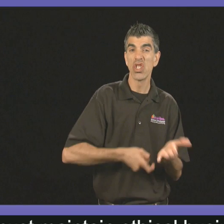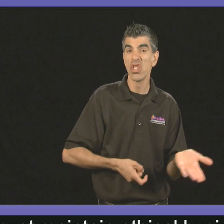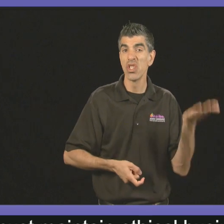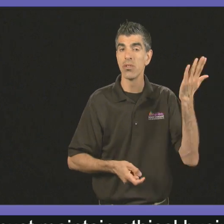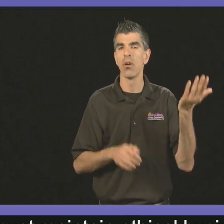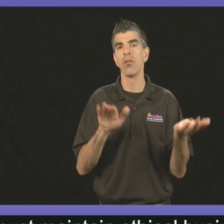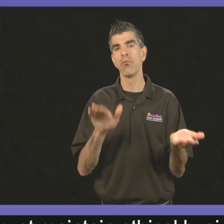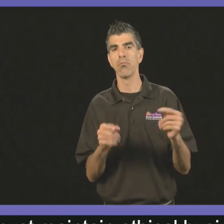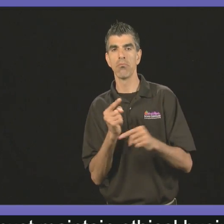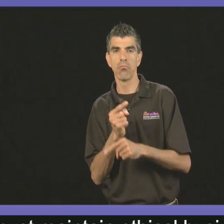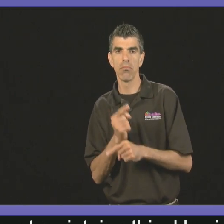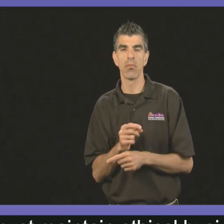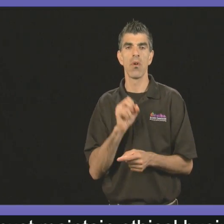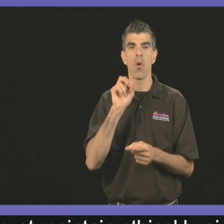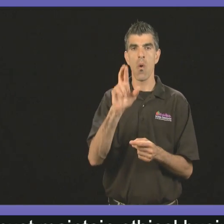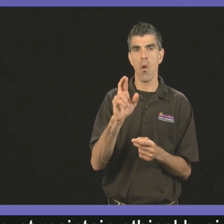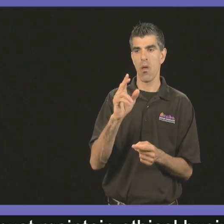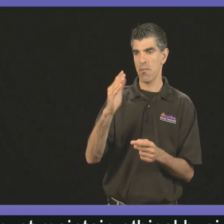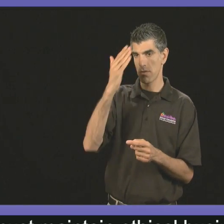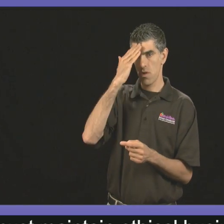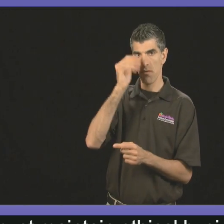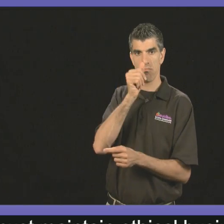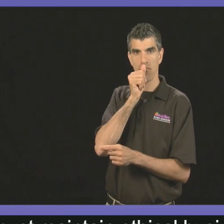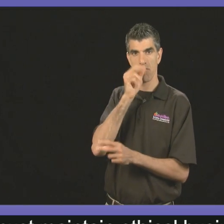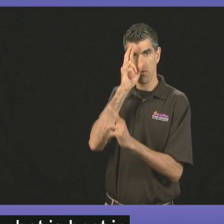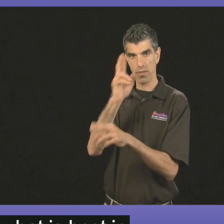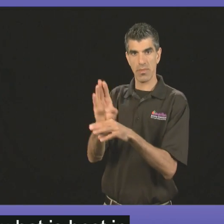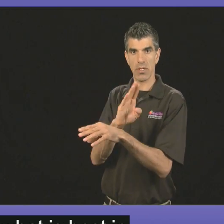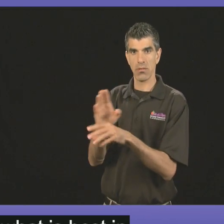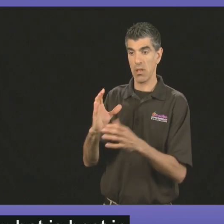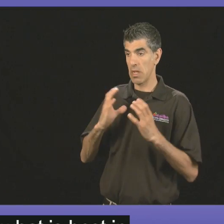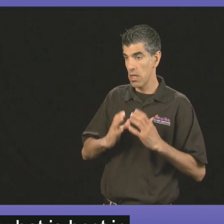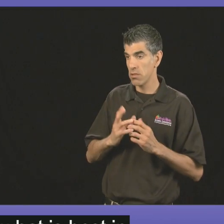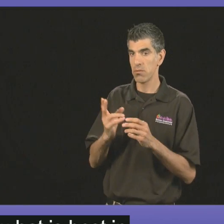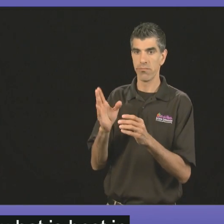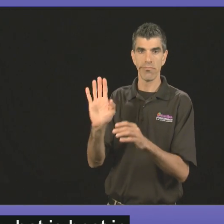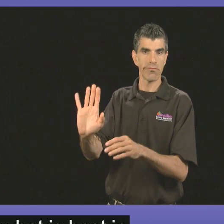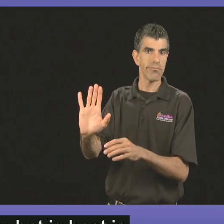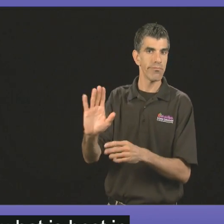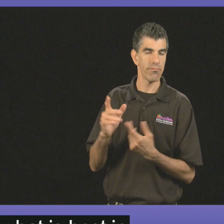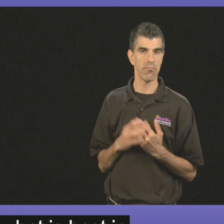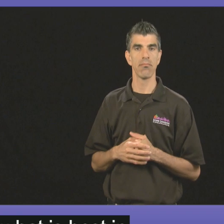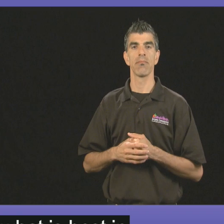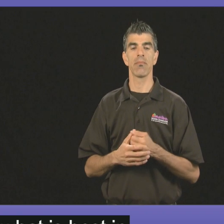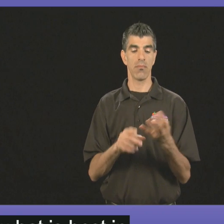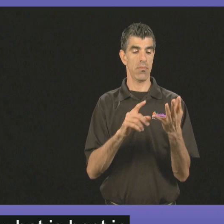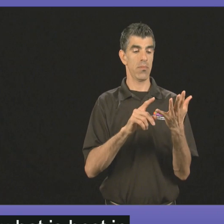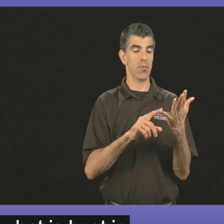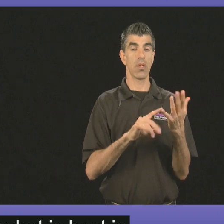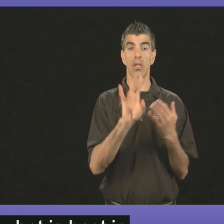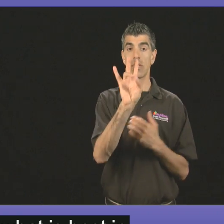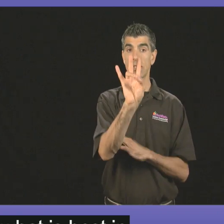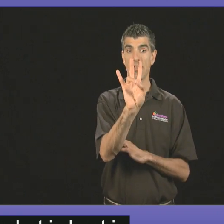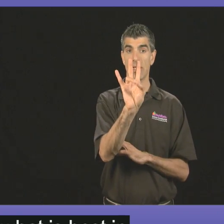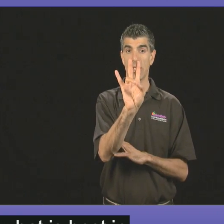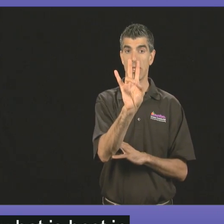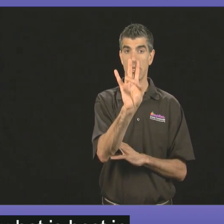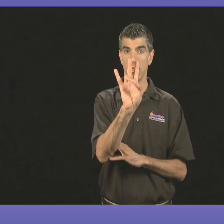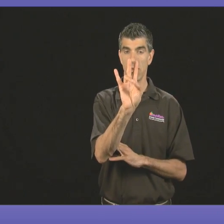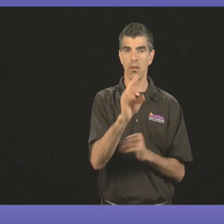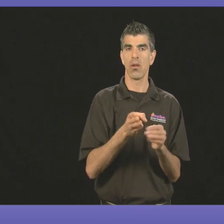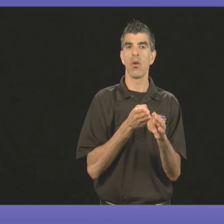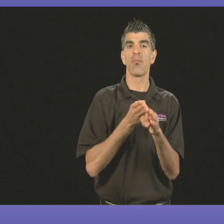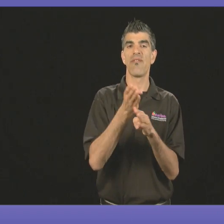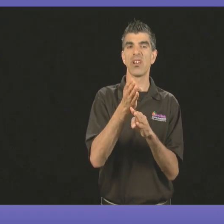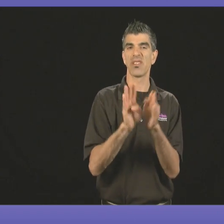business practices by charging appropriate rates and knowing what is best in certain interpreting settings.